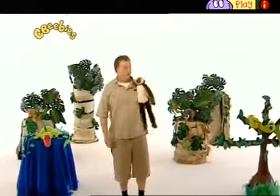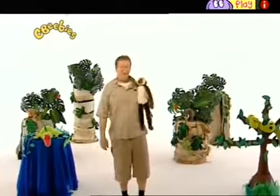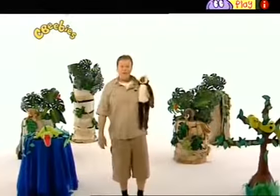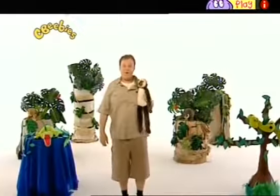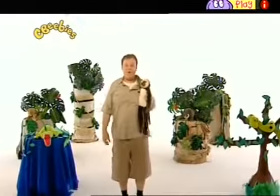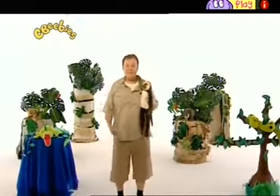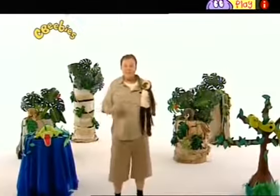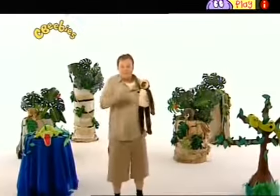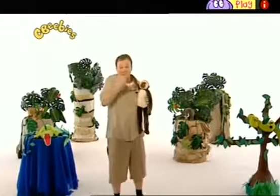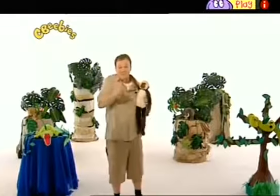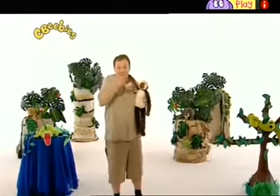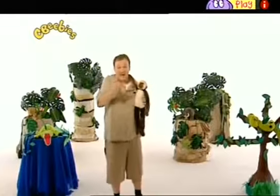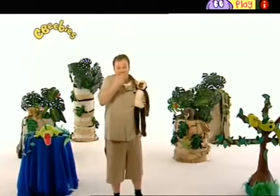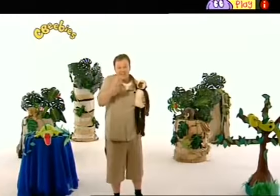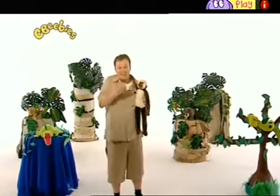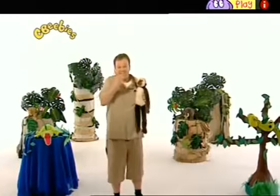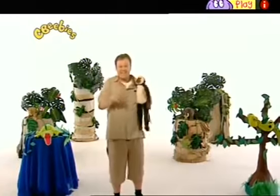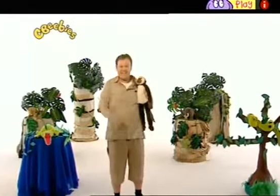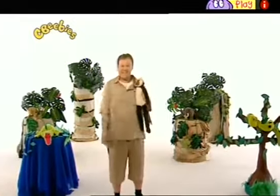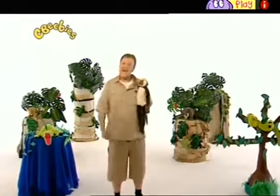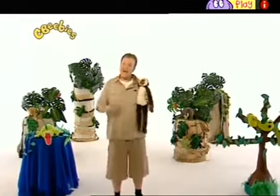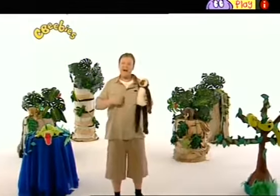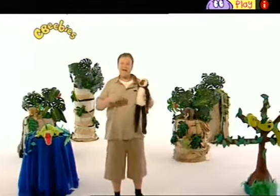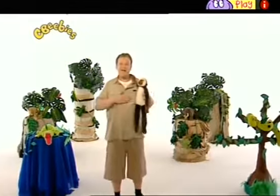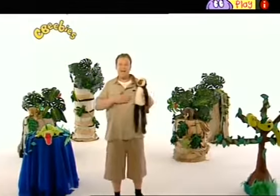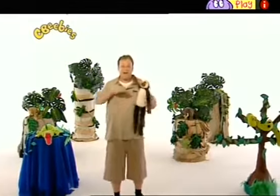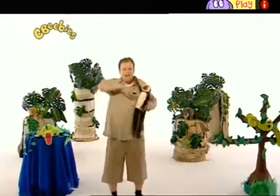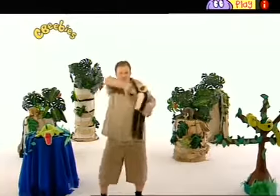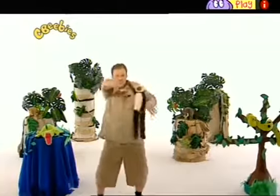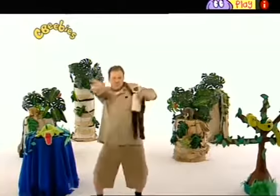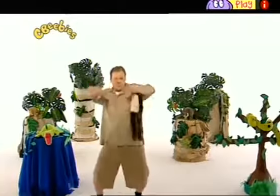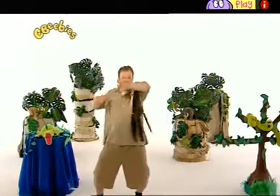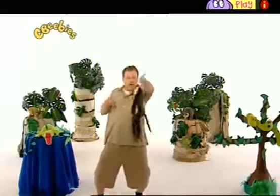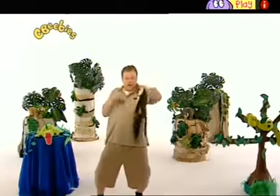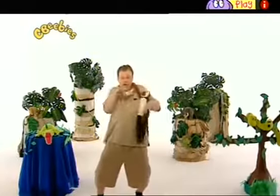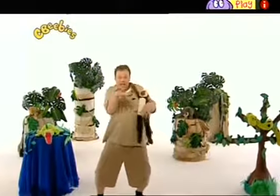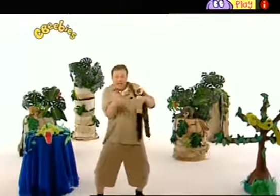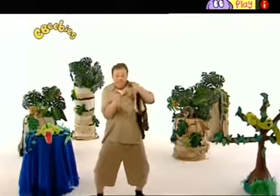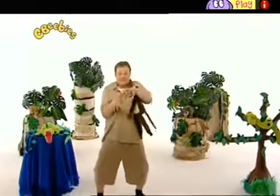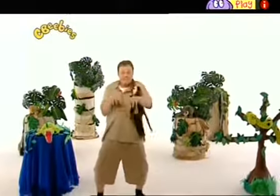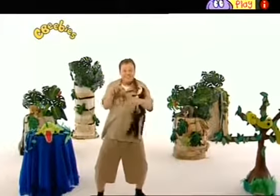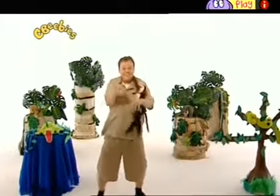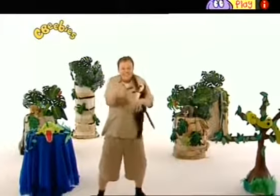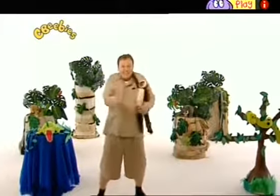Whoa, that was fun. I like jungle animals.